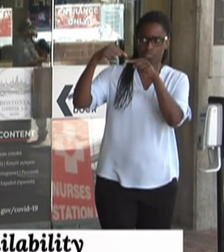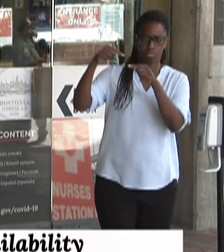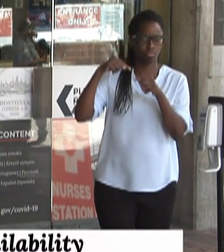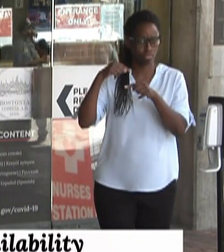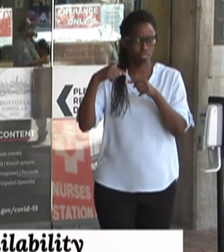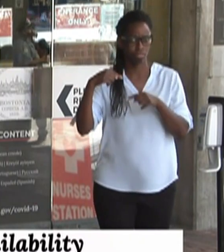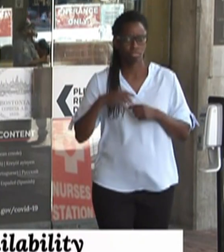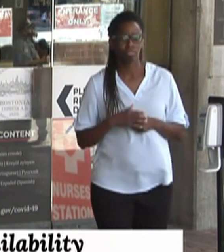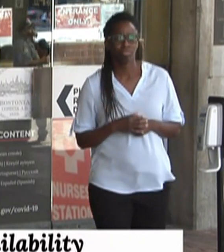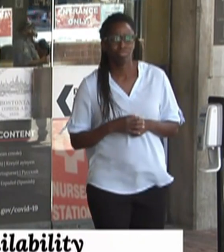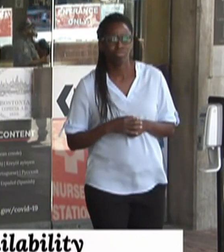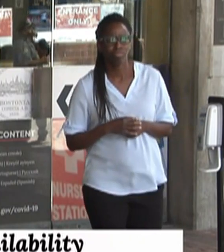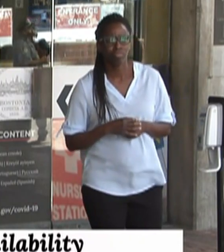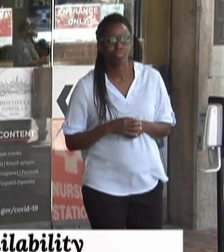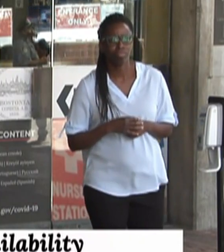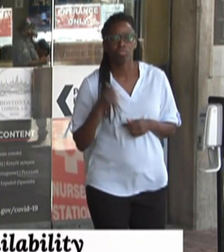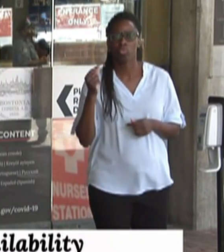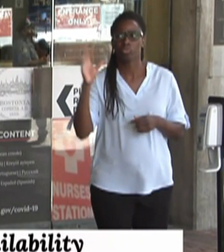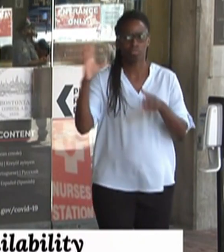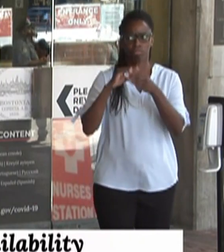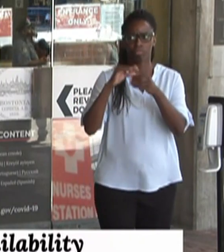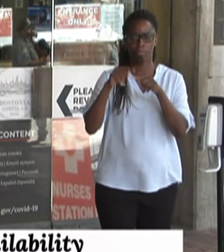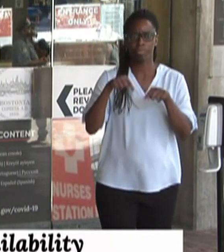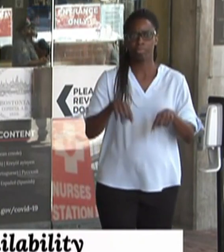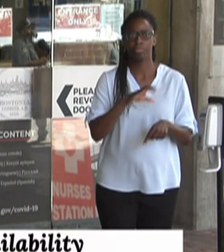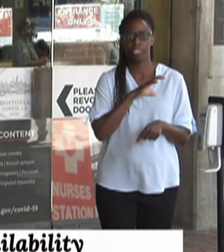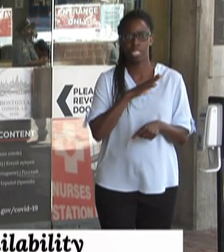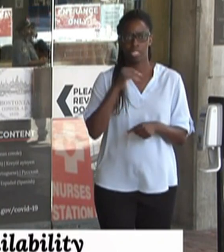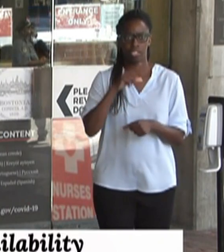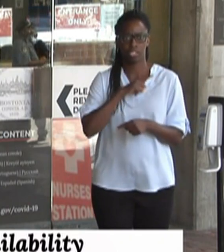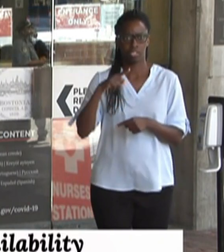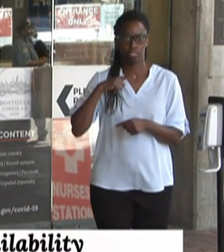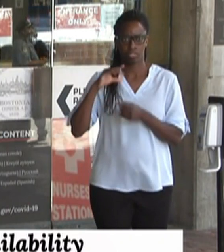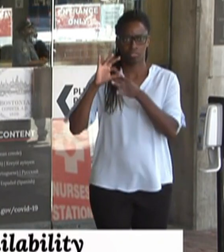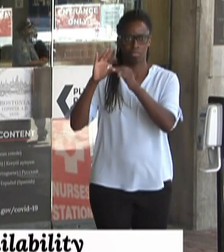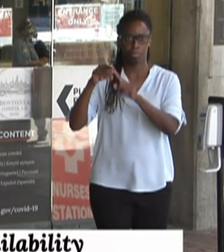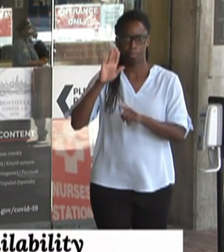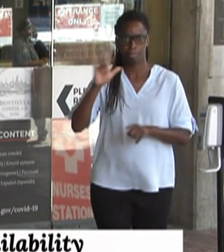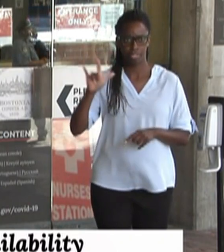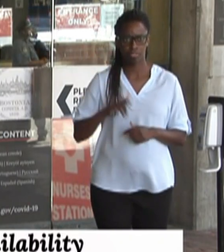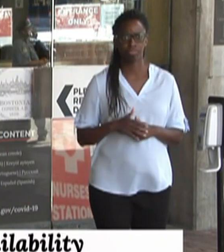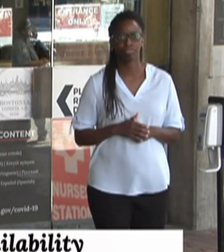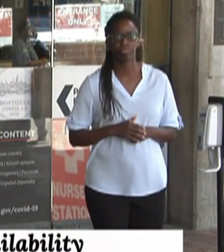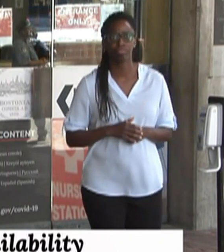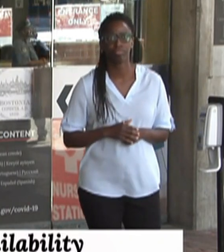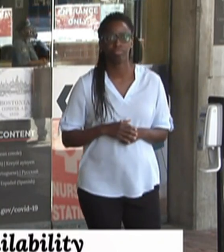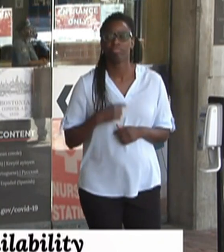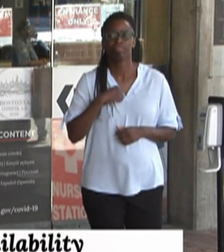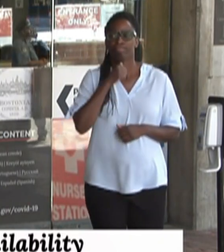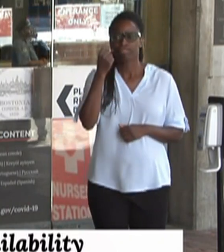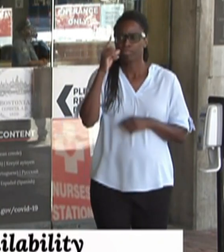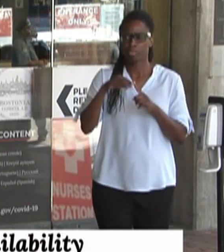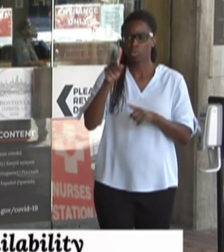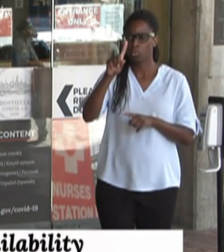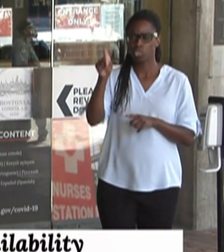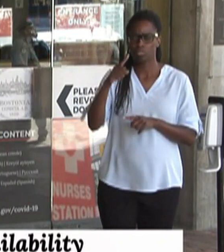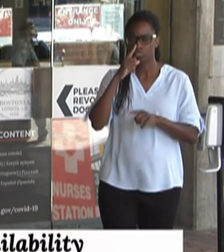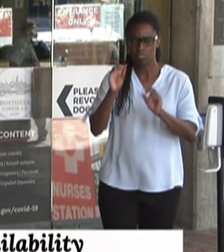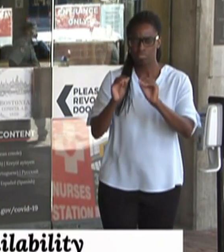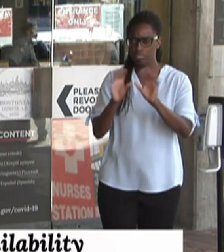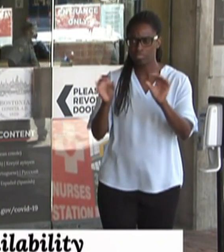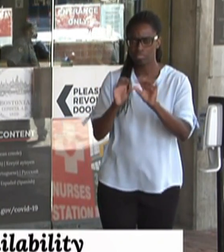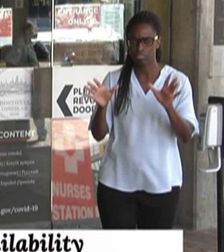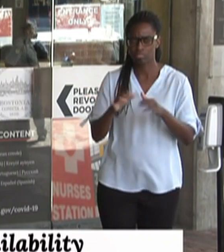Congress? I'm not familiar with the second part of your question on the academy, so I'll get back to you on that. Let me just